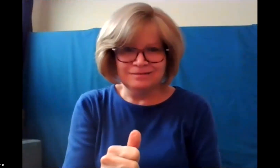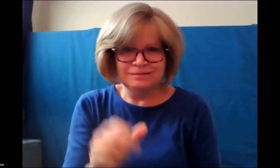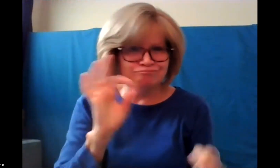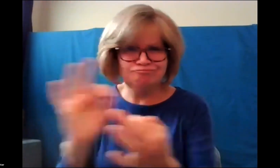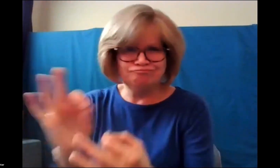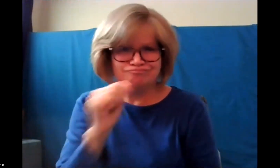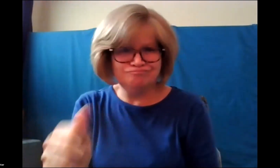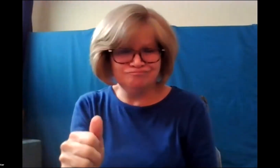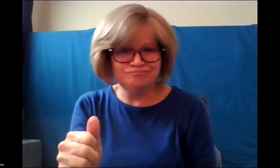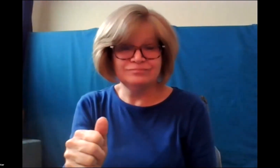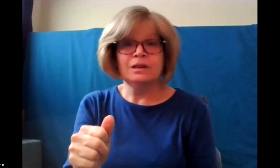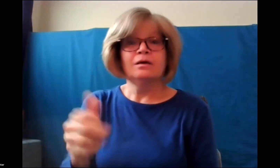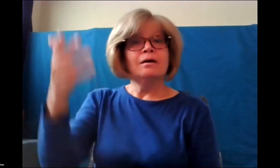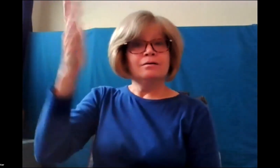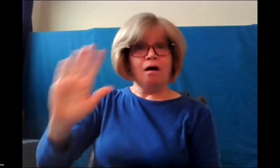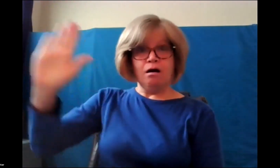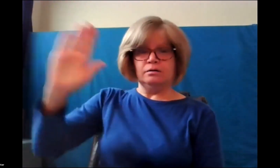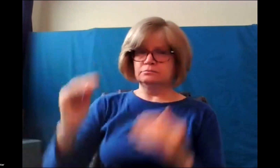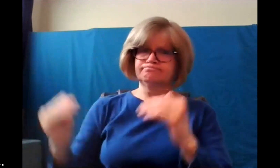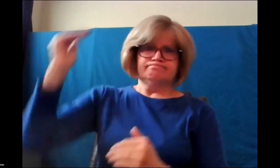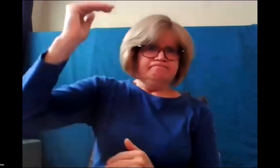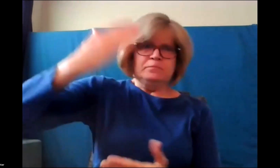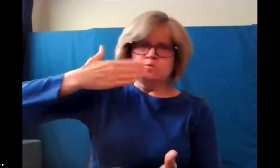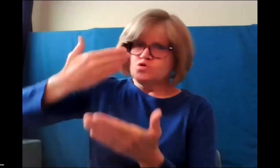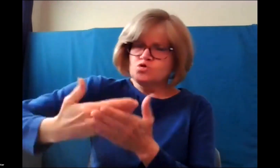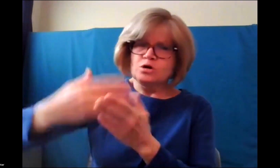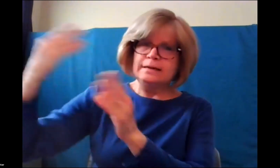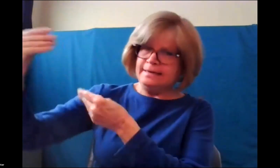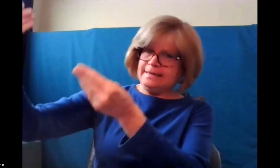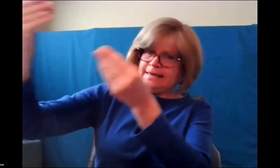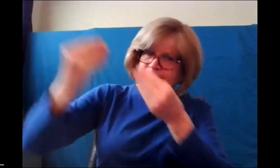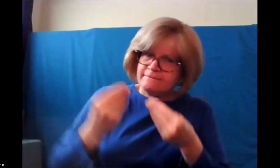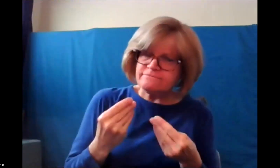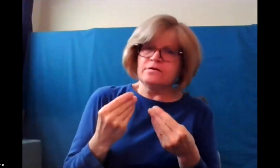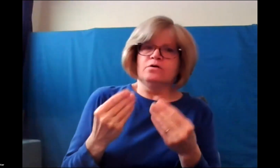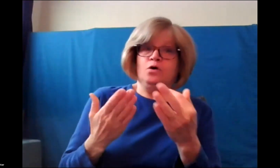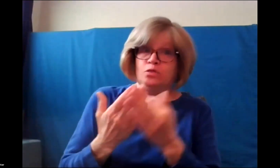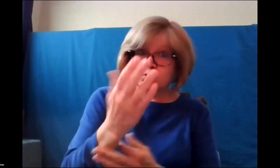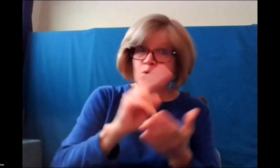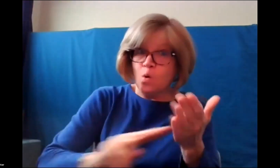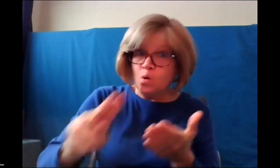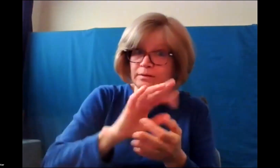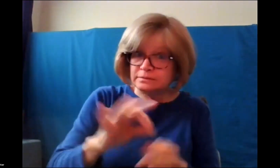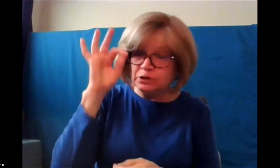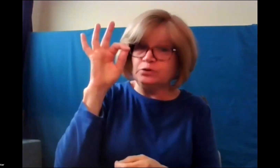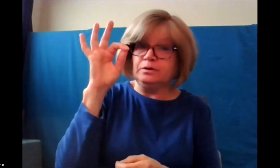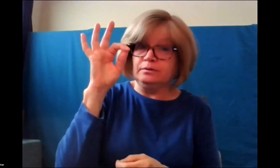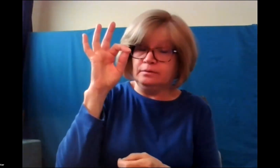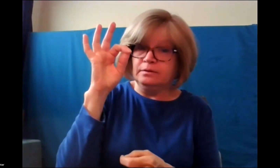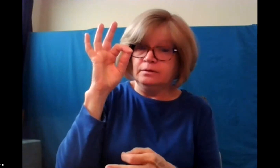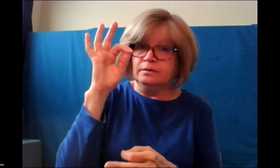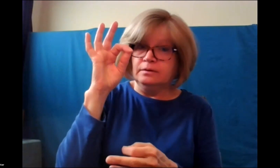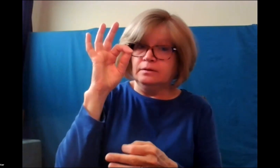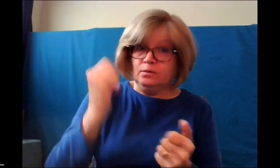Instead, his supreme goodness was imparted to us through the Holy Spirit in a way